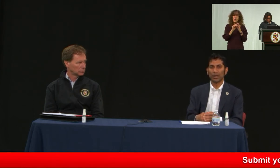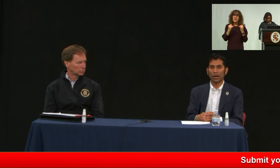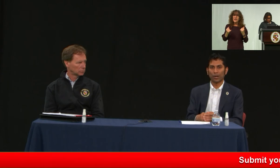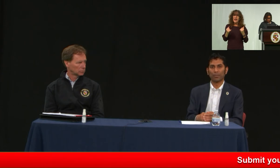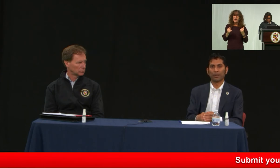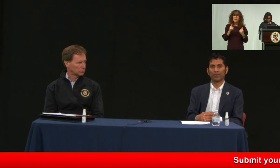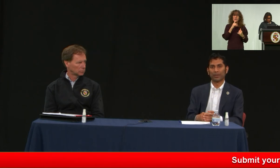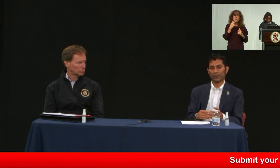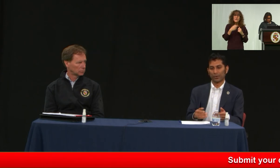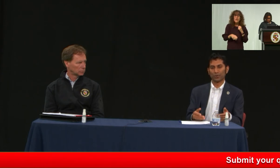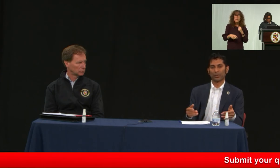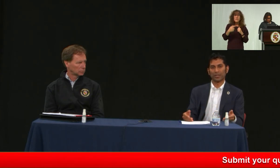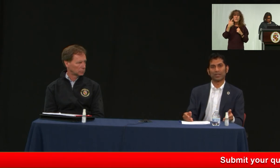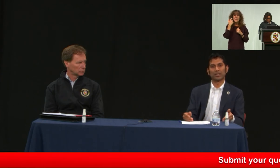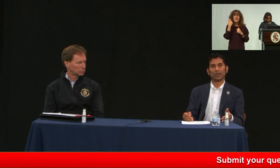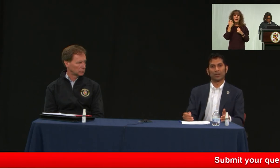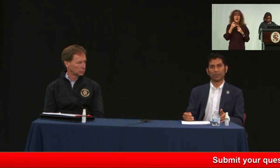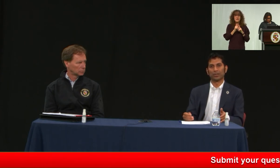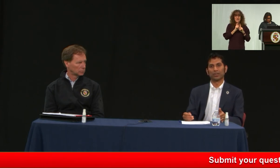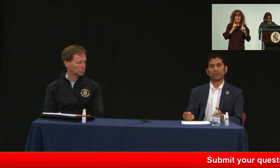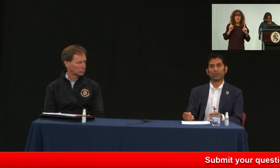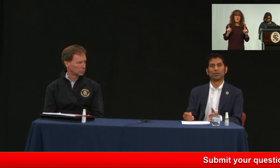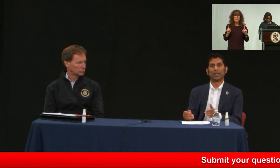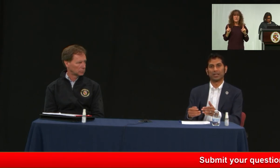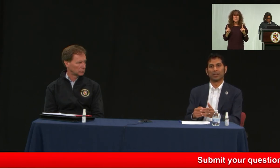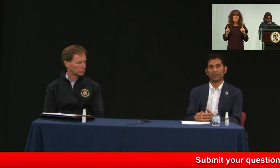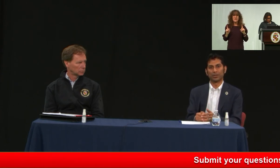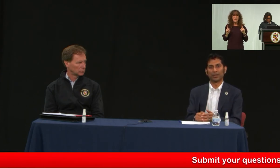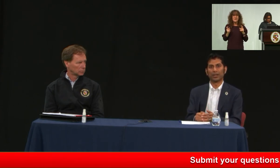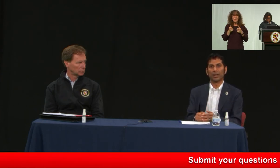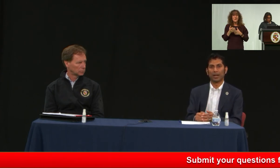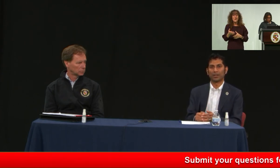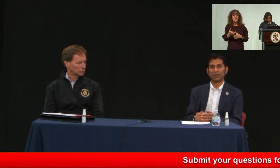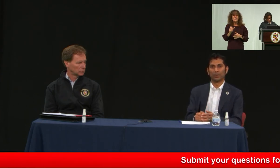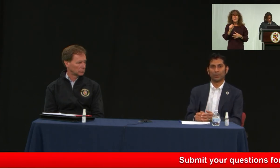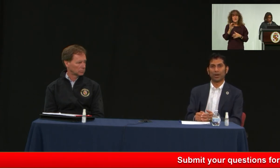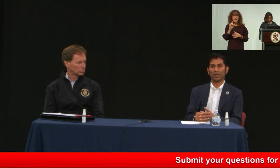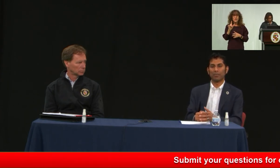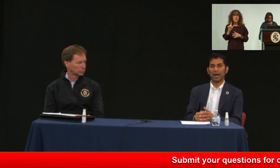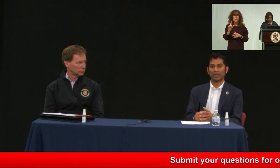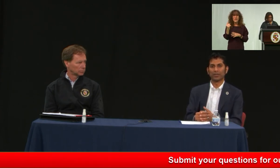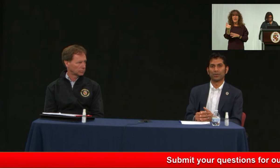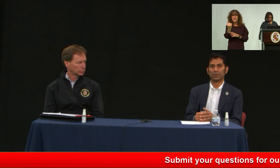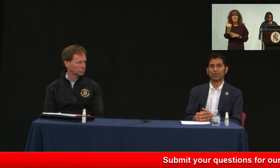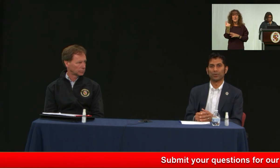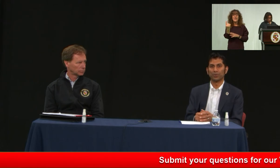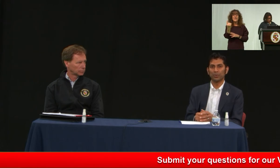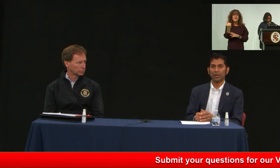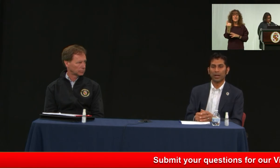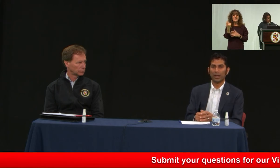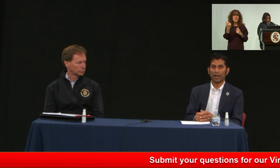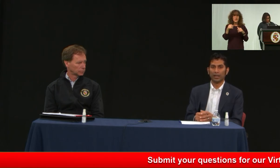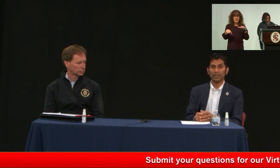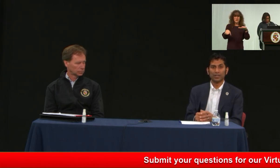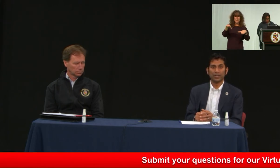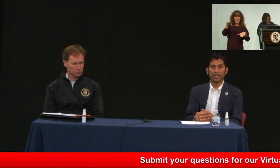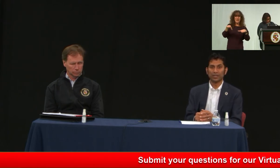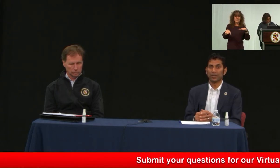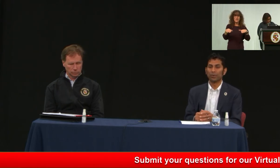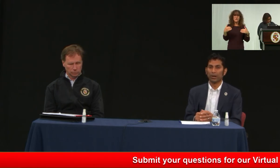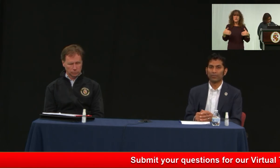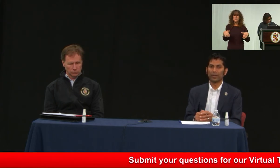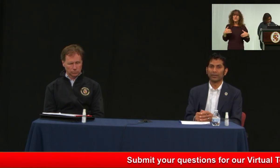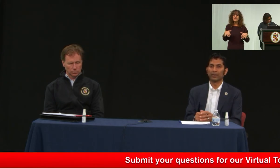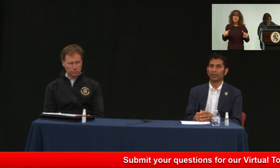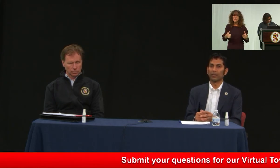It's really hard because the social distancing also leads to social isolation. And so trying to balance those two is the